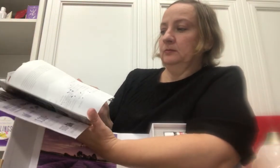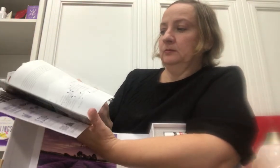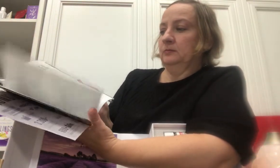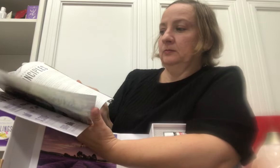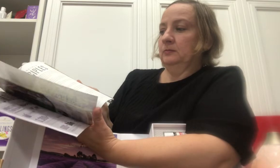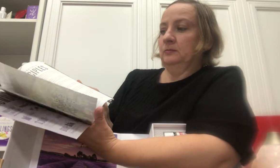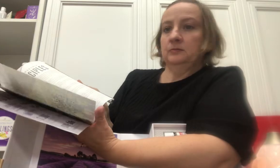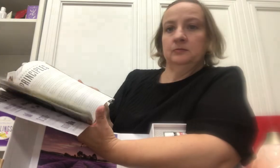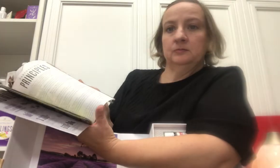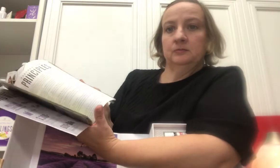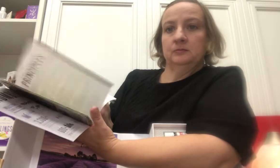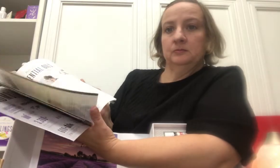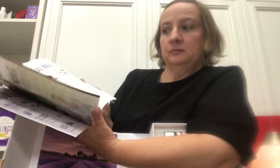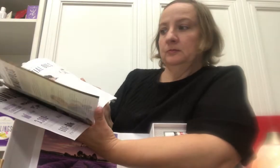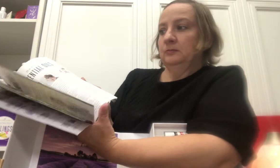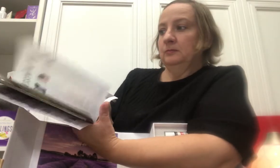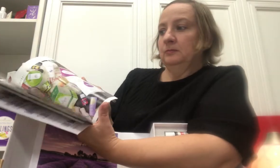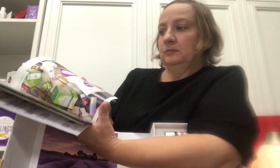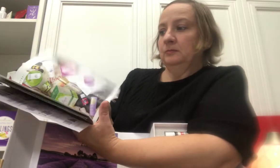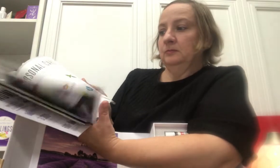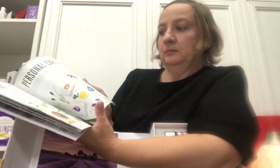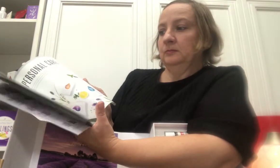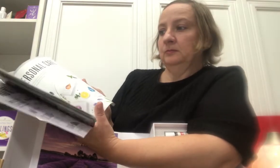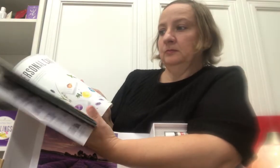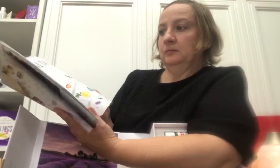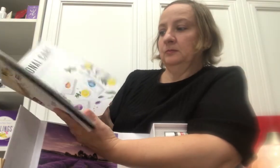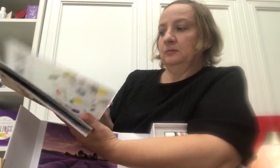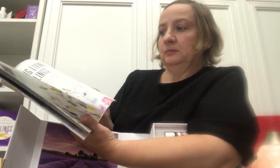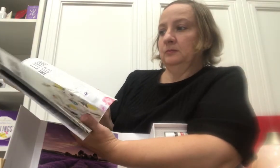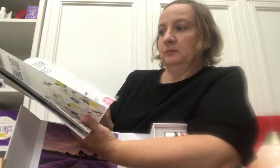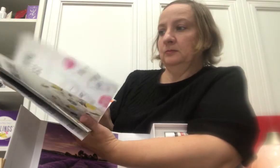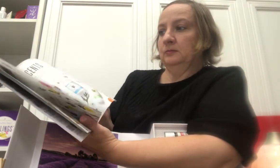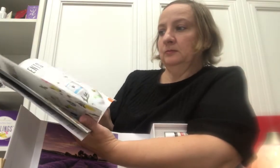goes through information about our products.